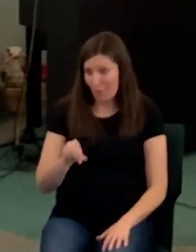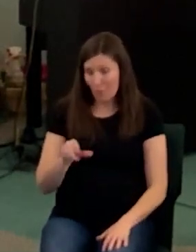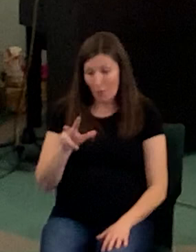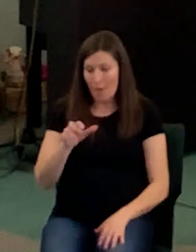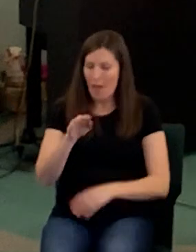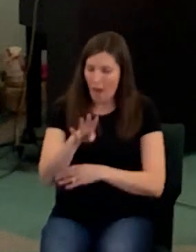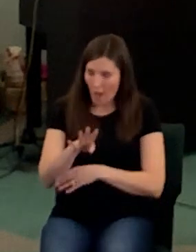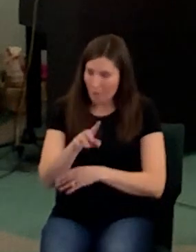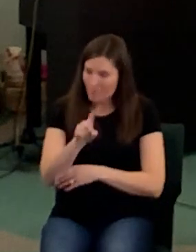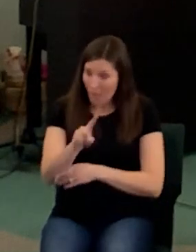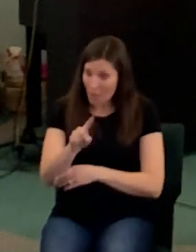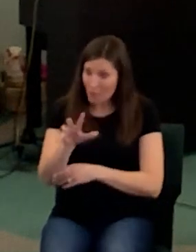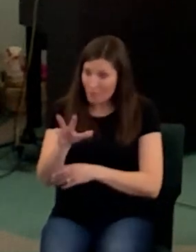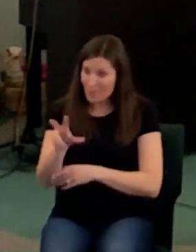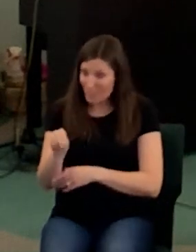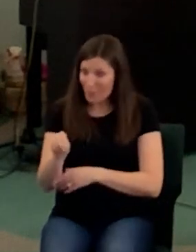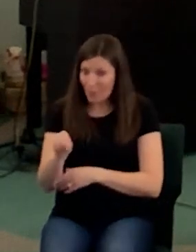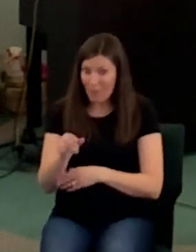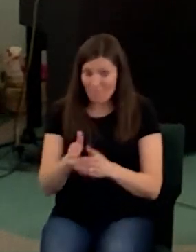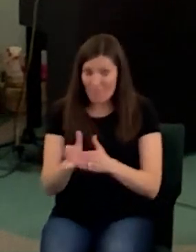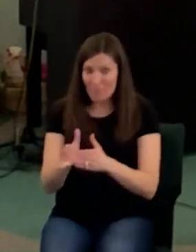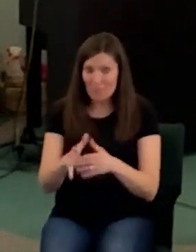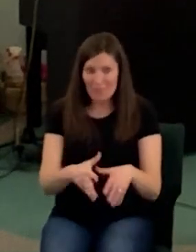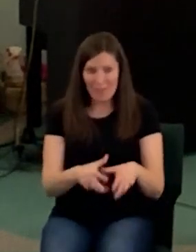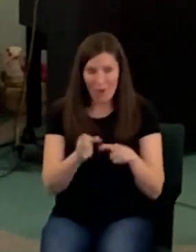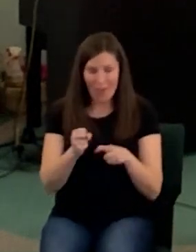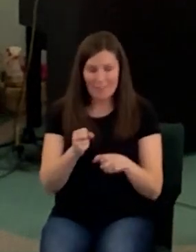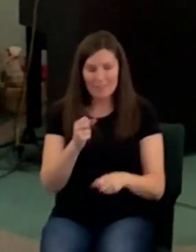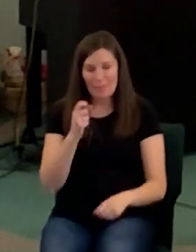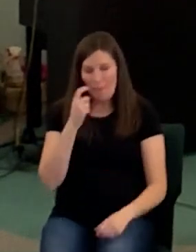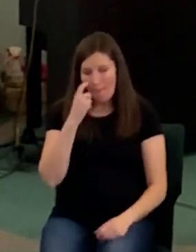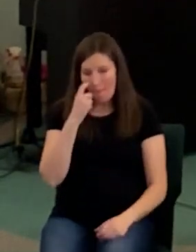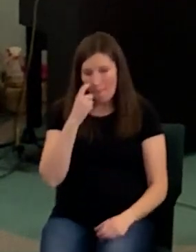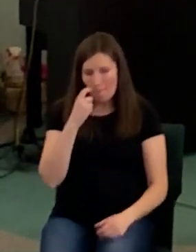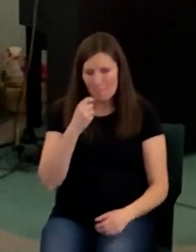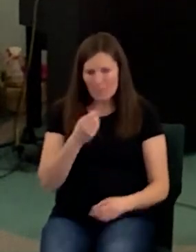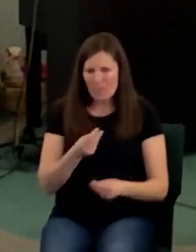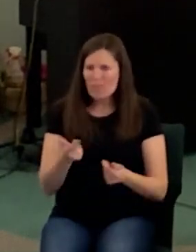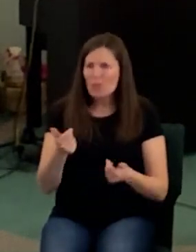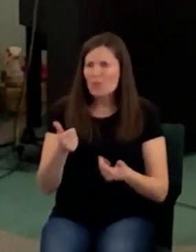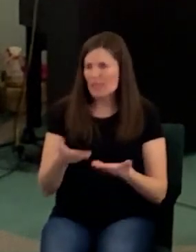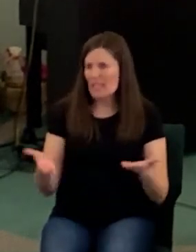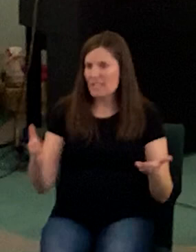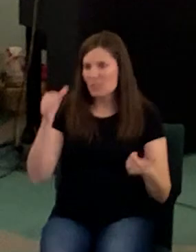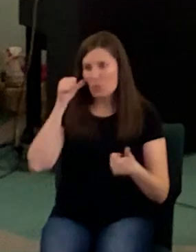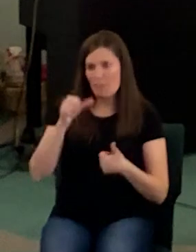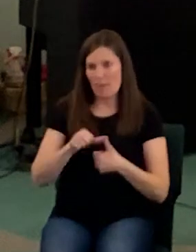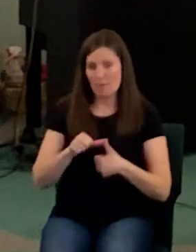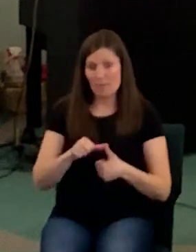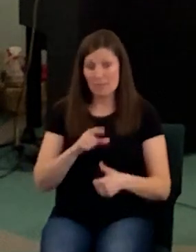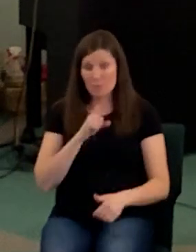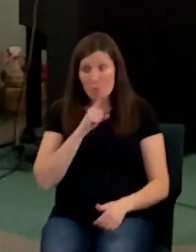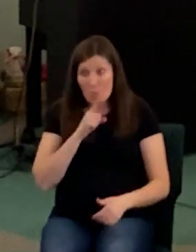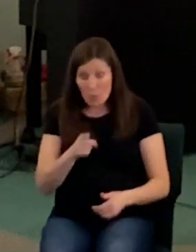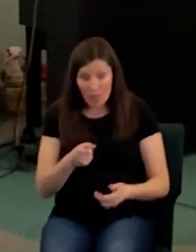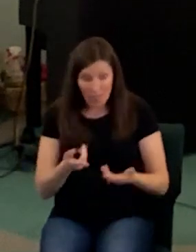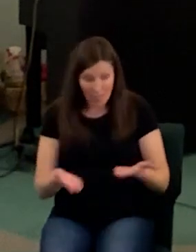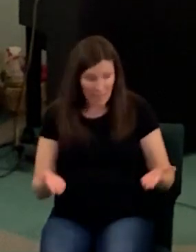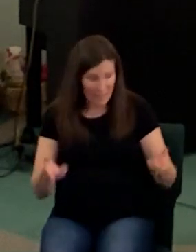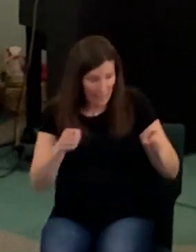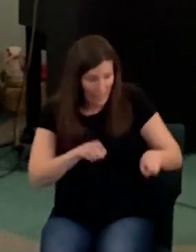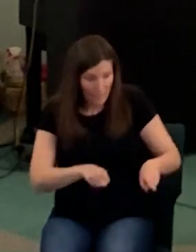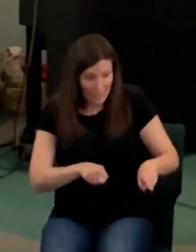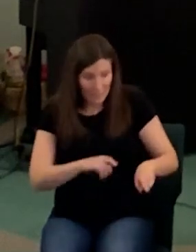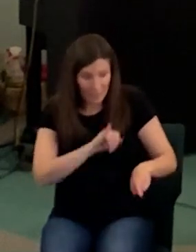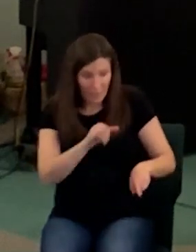literal fish that they caught. And a few points to remember. This was a real event that John saw